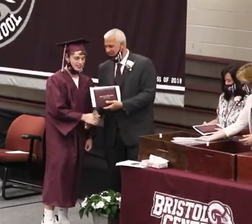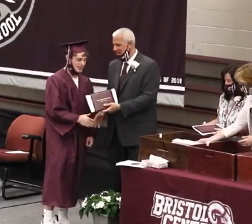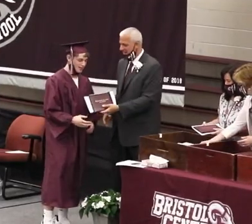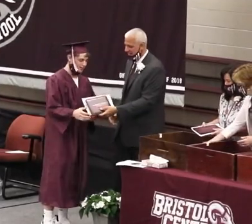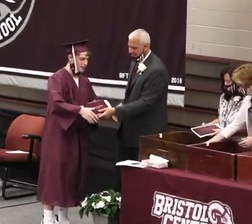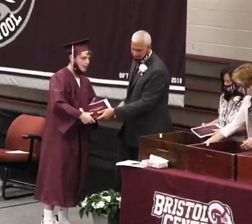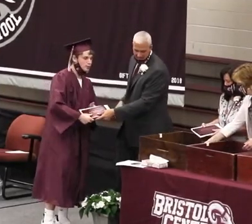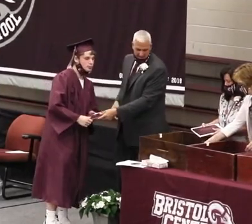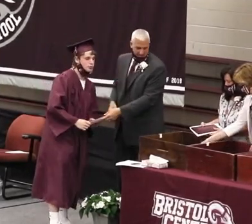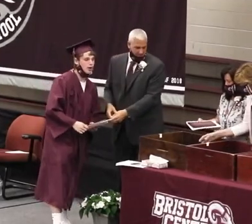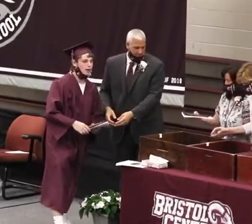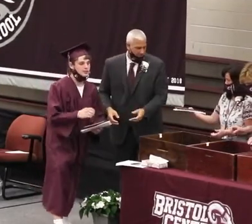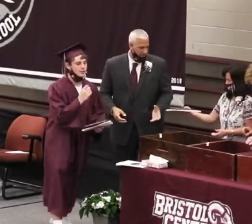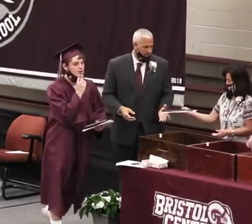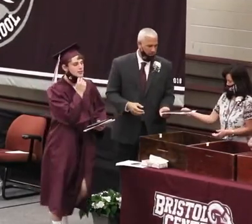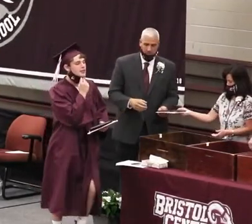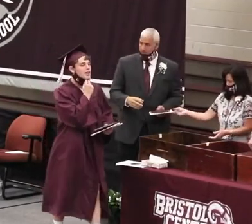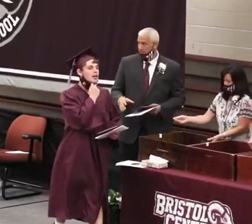Skylar Duval.